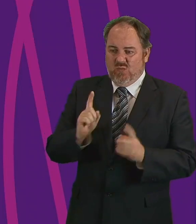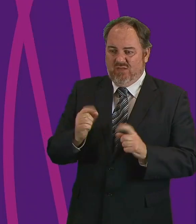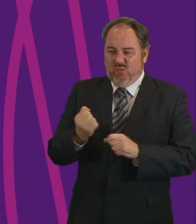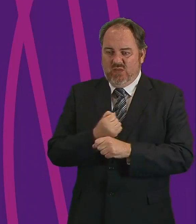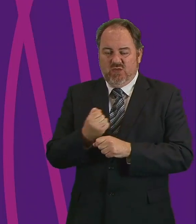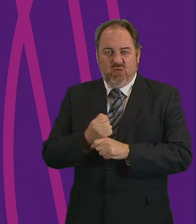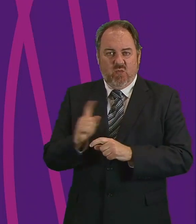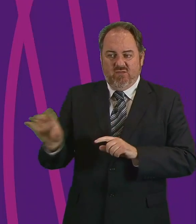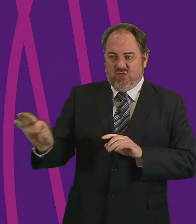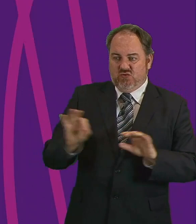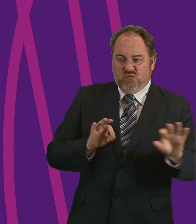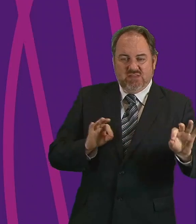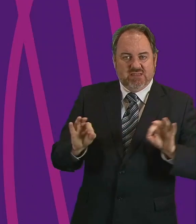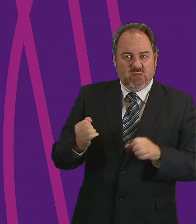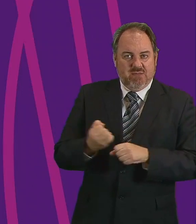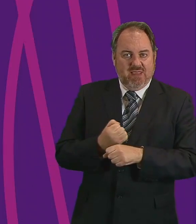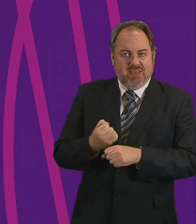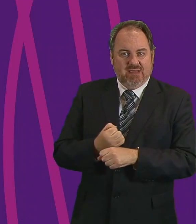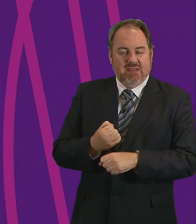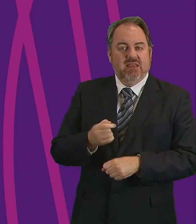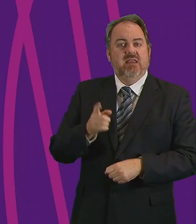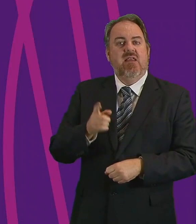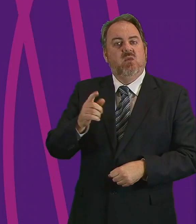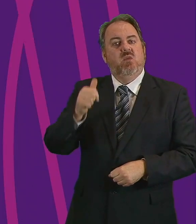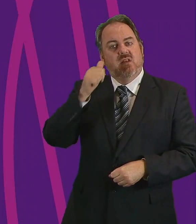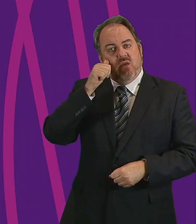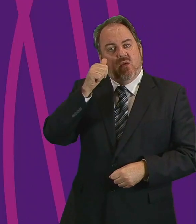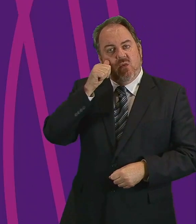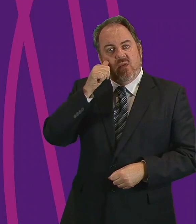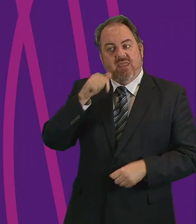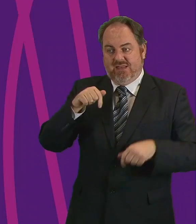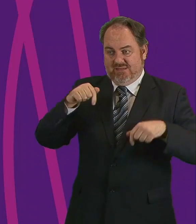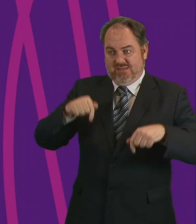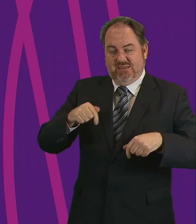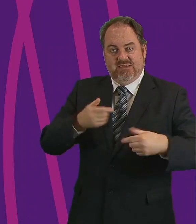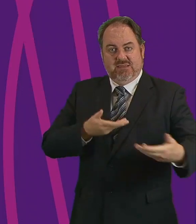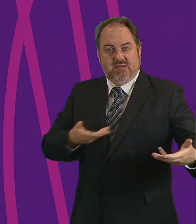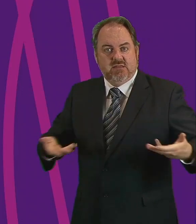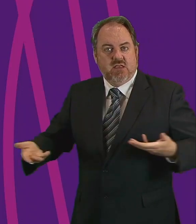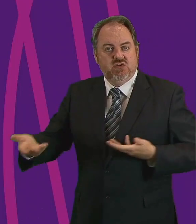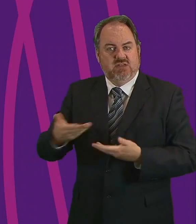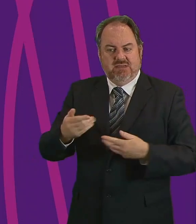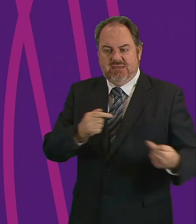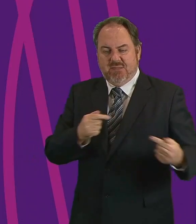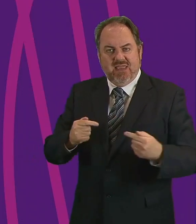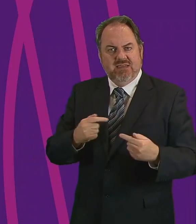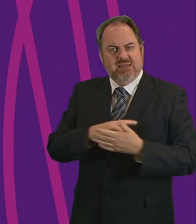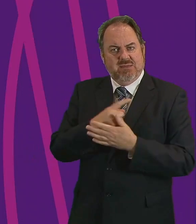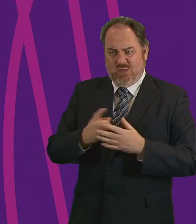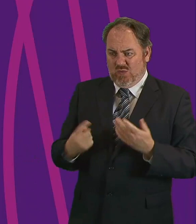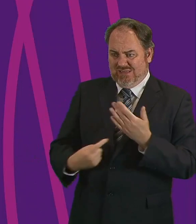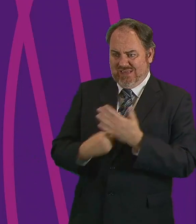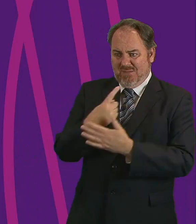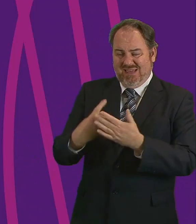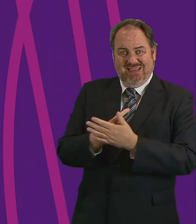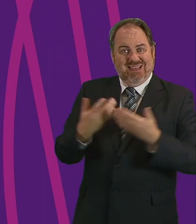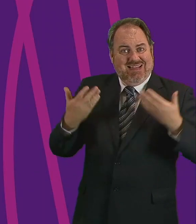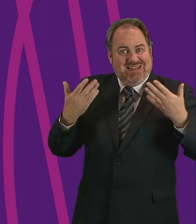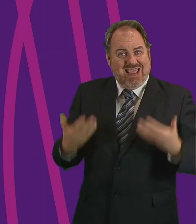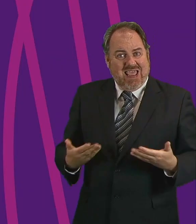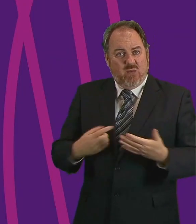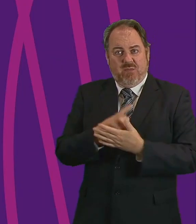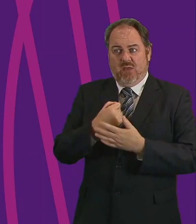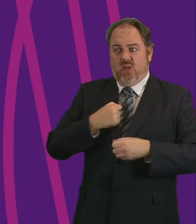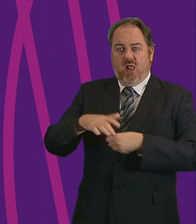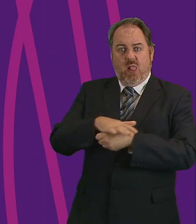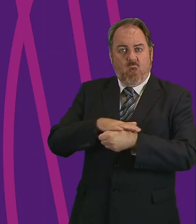the Union. That debate will return. But this debate today is about the here and now. It's about our constituents, it's about our local